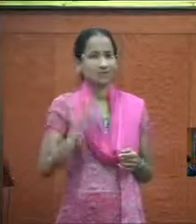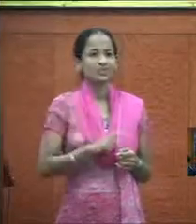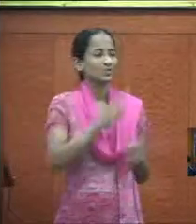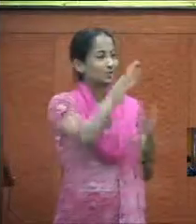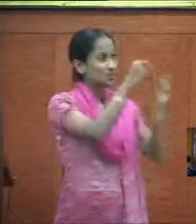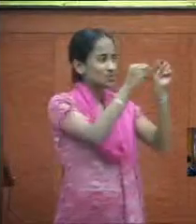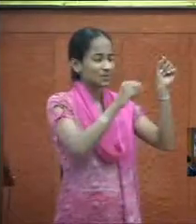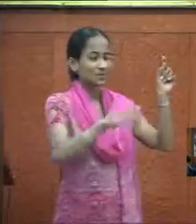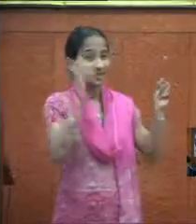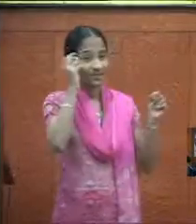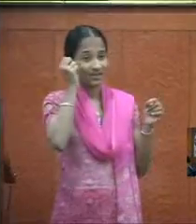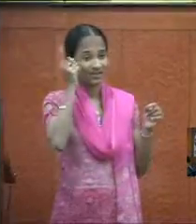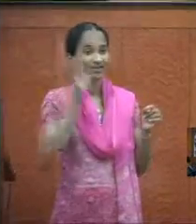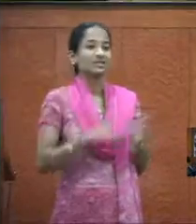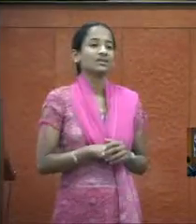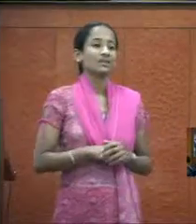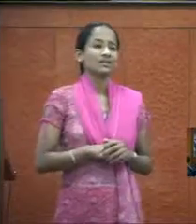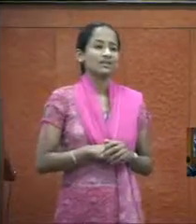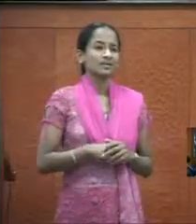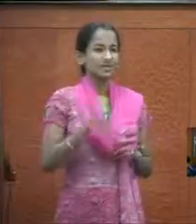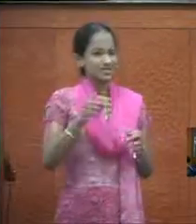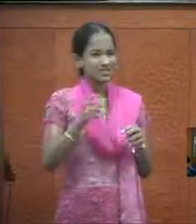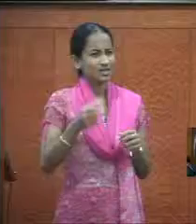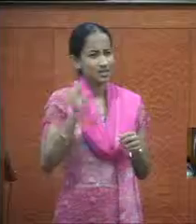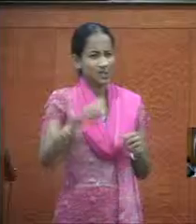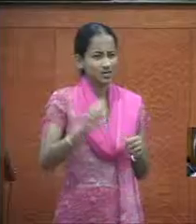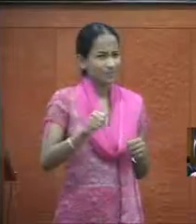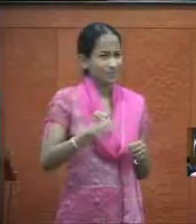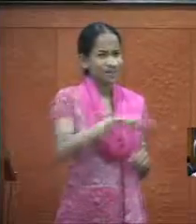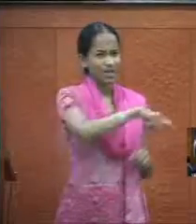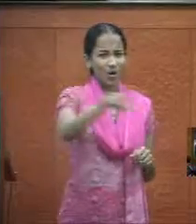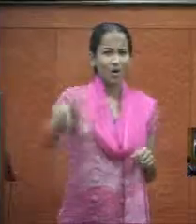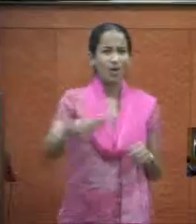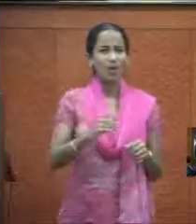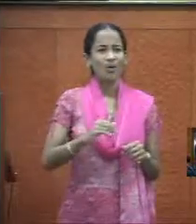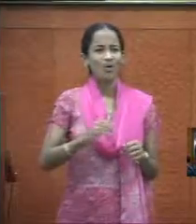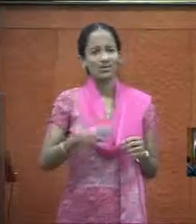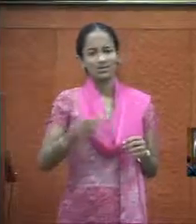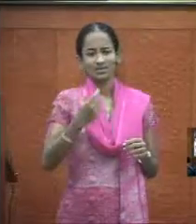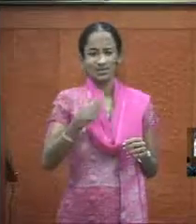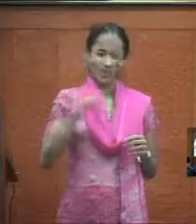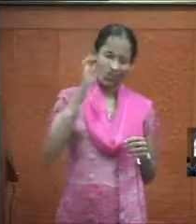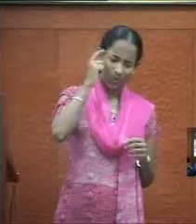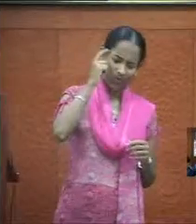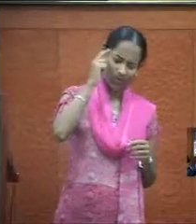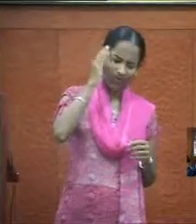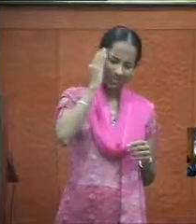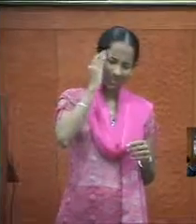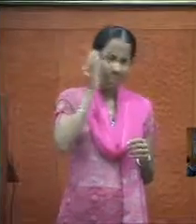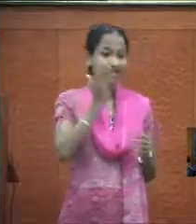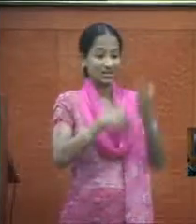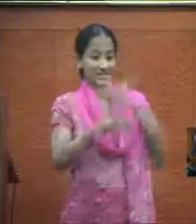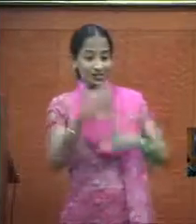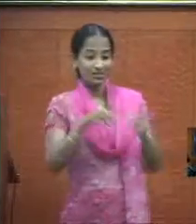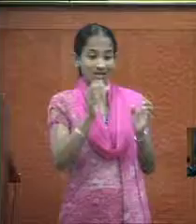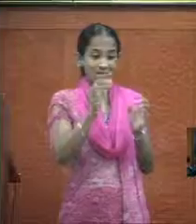much in that area. Isn't it possible that we have an independent person for State Disability